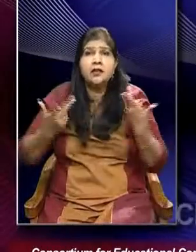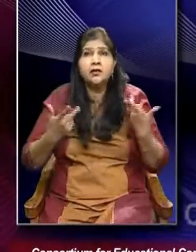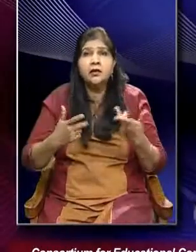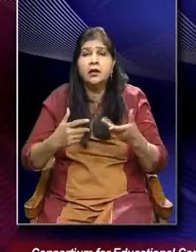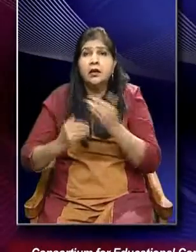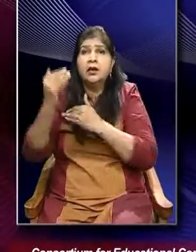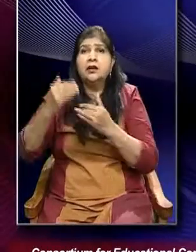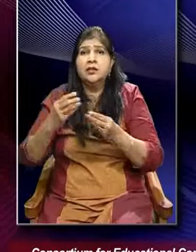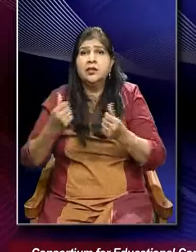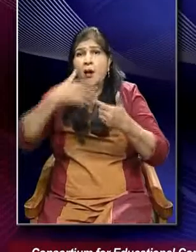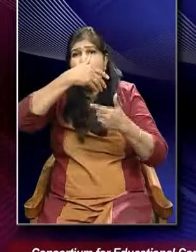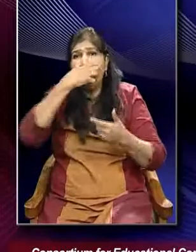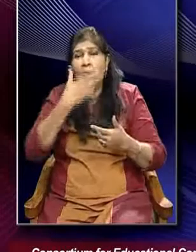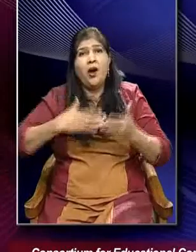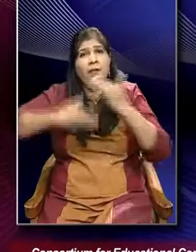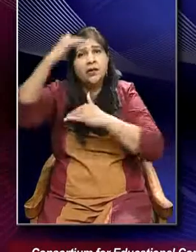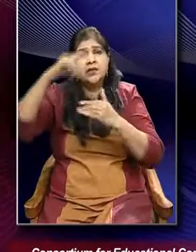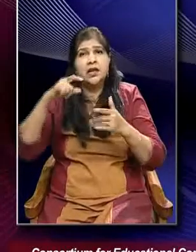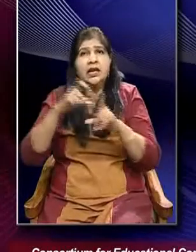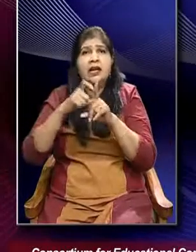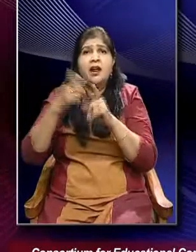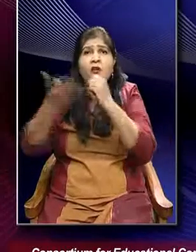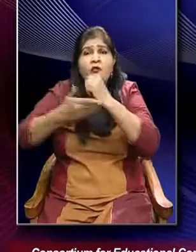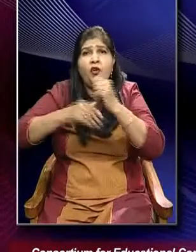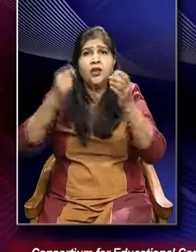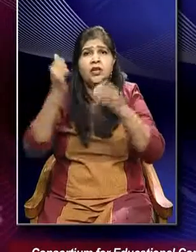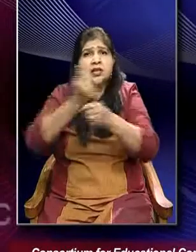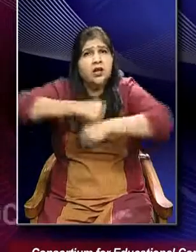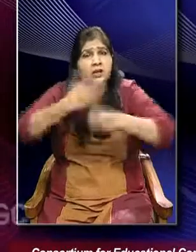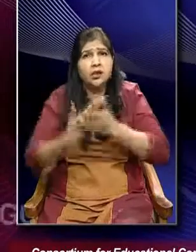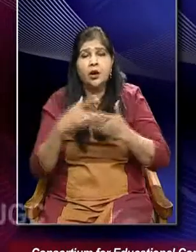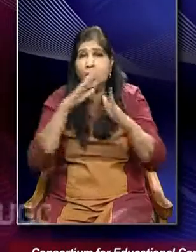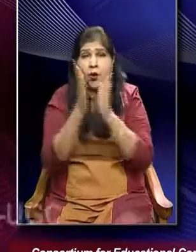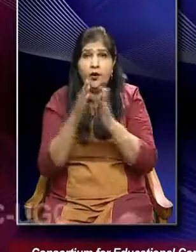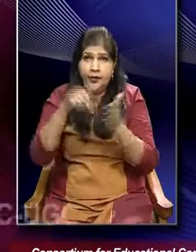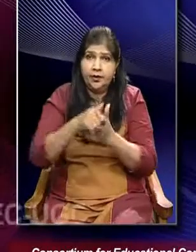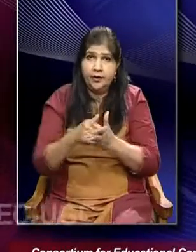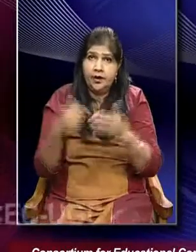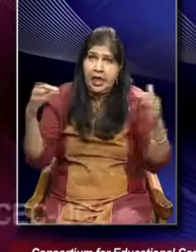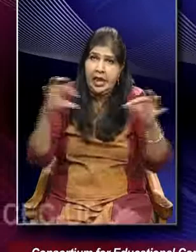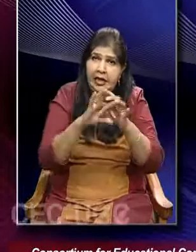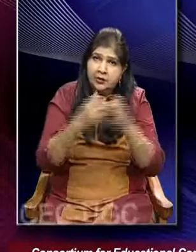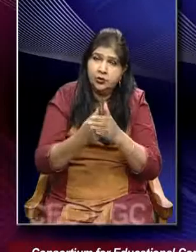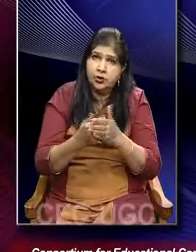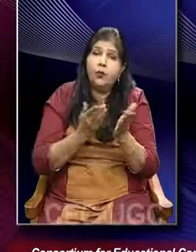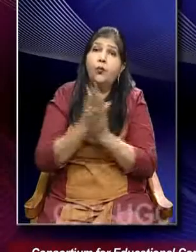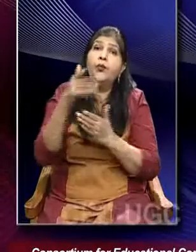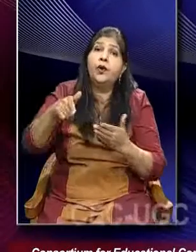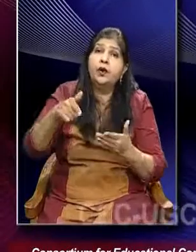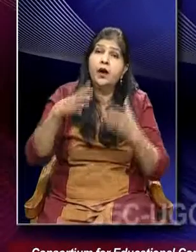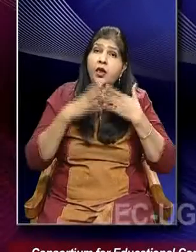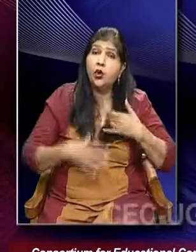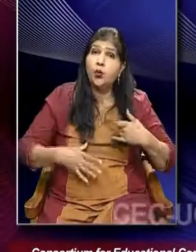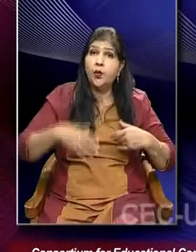greenhouse emissions, deforestation, all of it are linked to the way